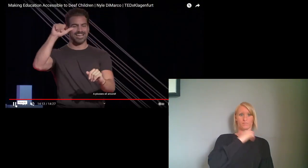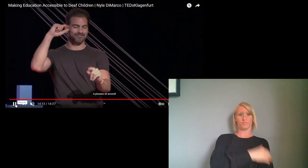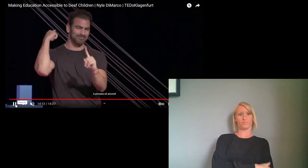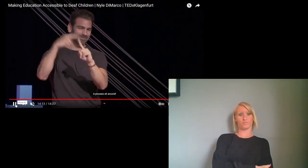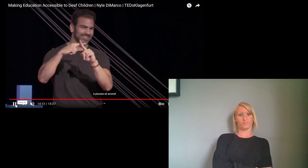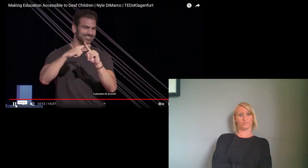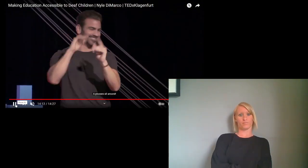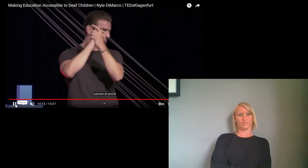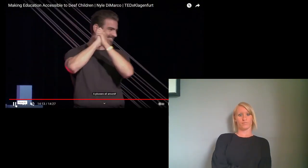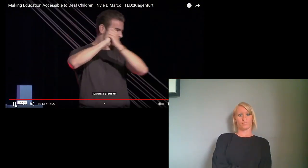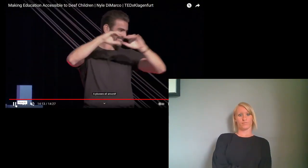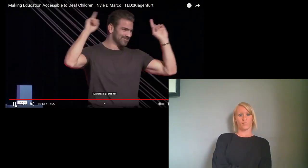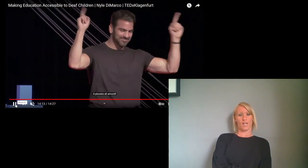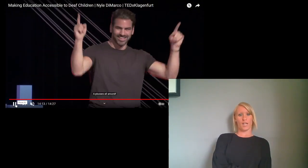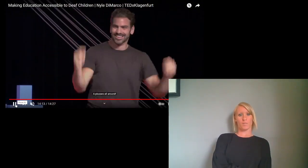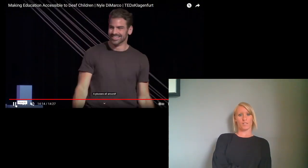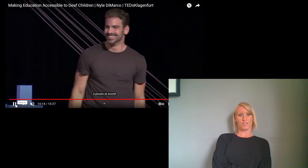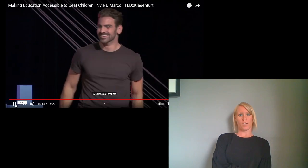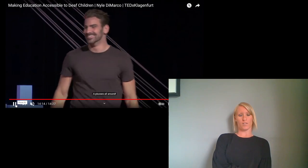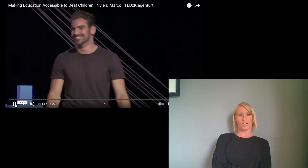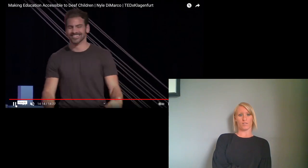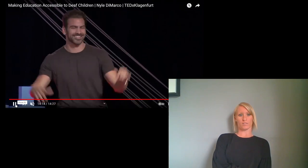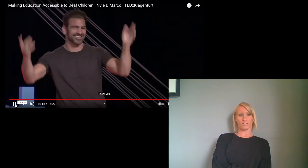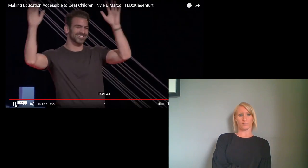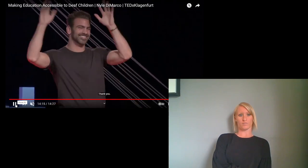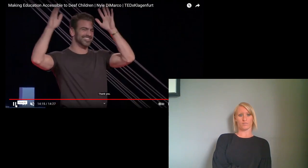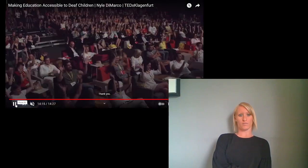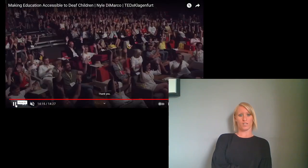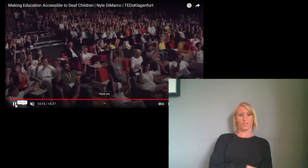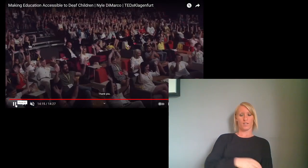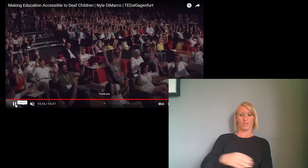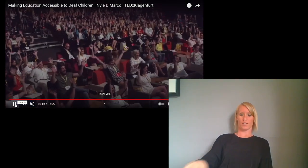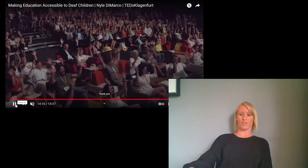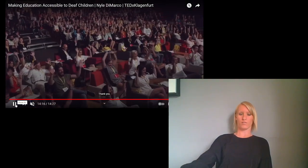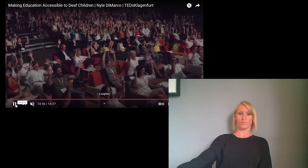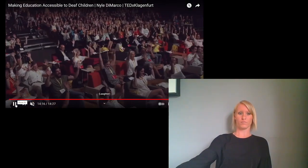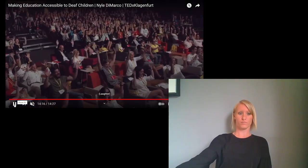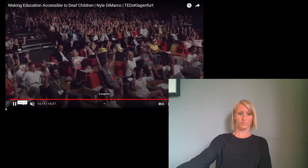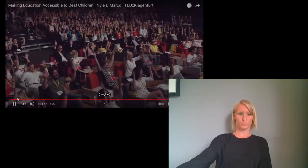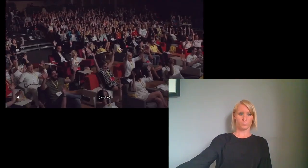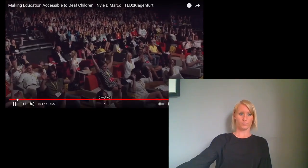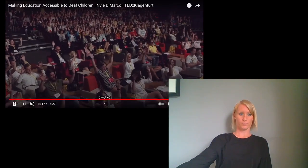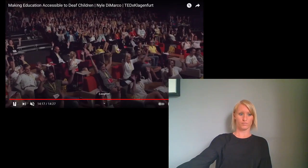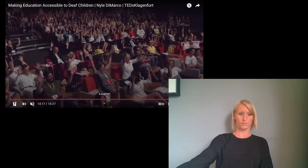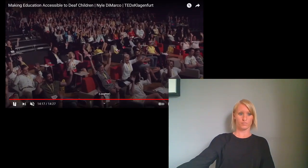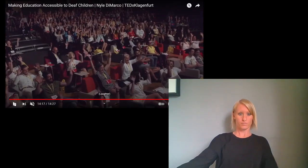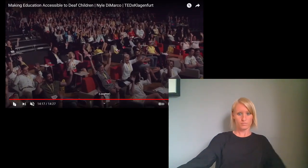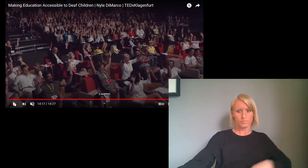Brilliant. A pluses all around. Thank you.